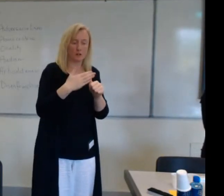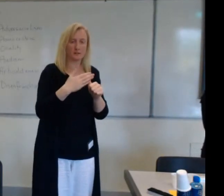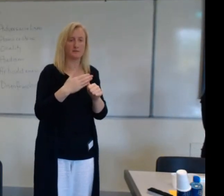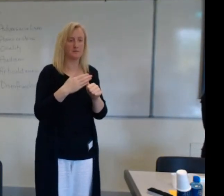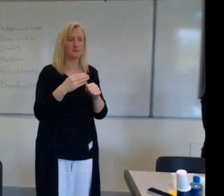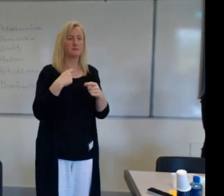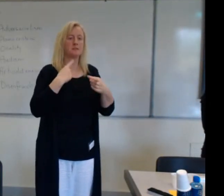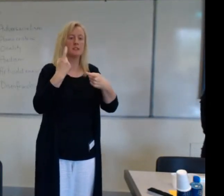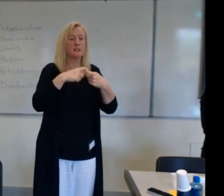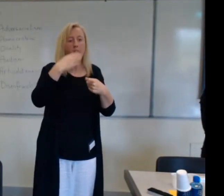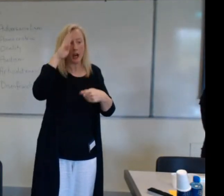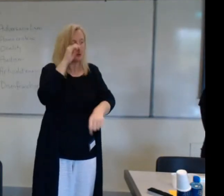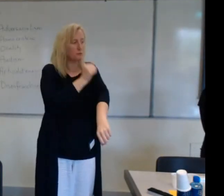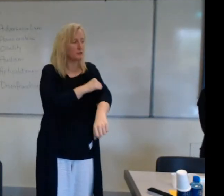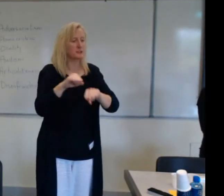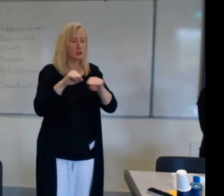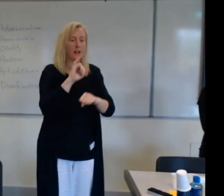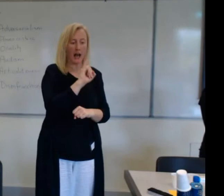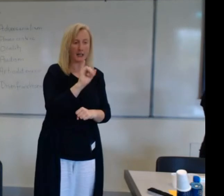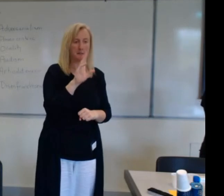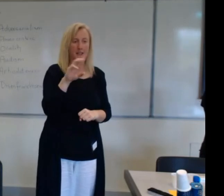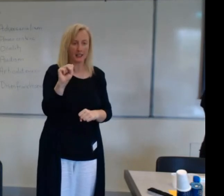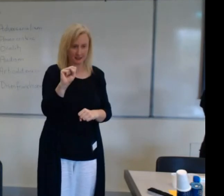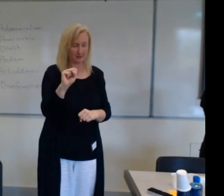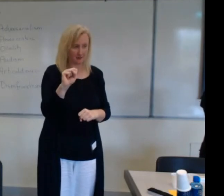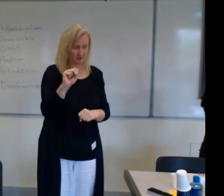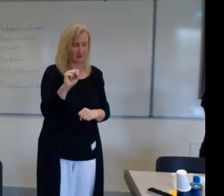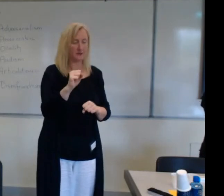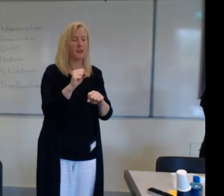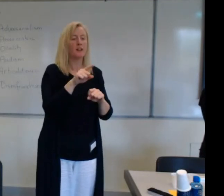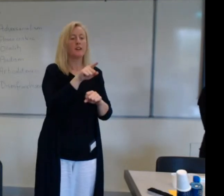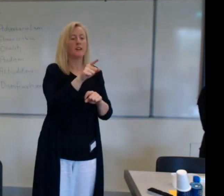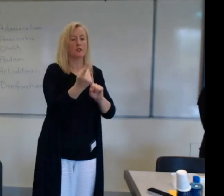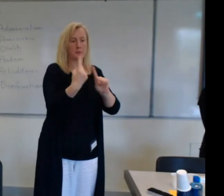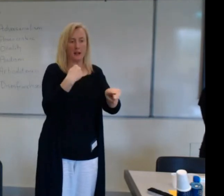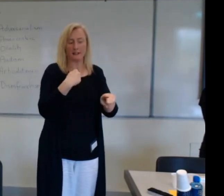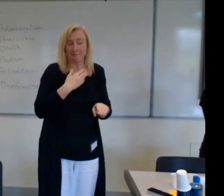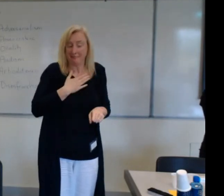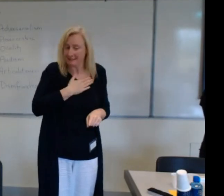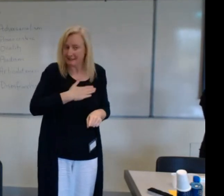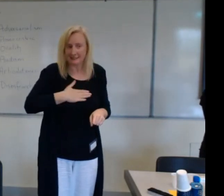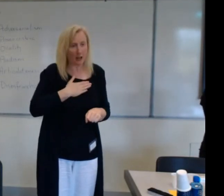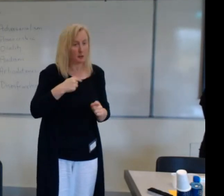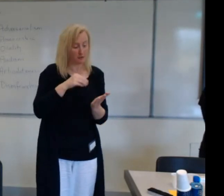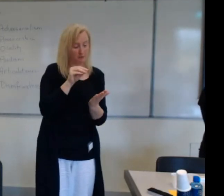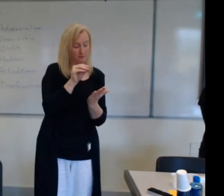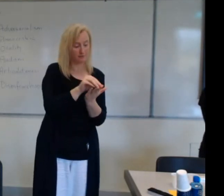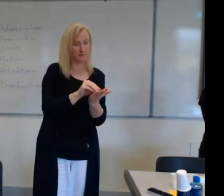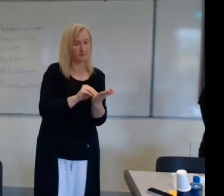Irish Prison Service, the IPS, and the reply was, we are sorry, but we don't record, we don't know the number, we don't